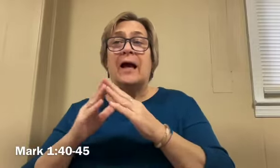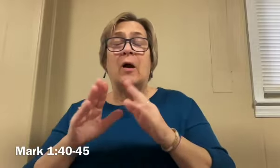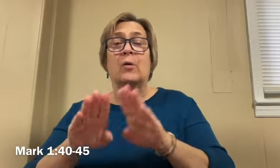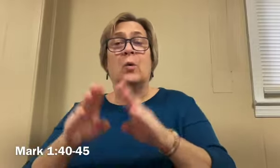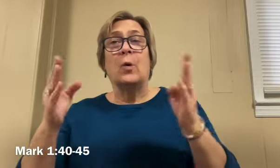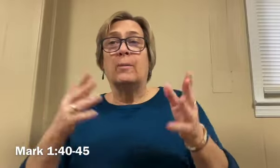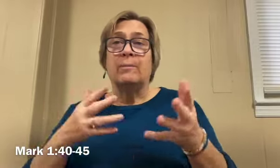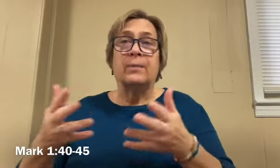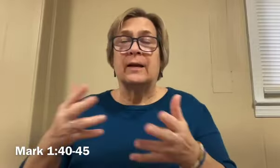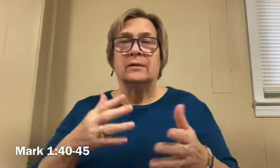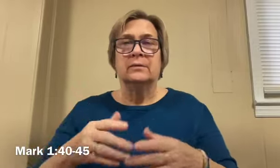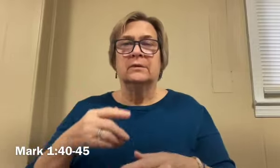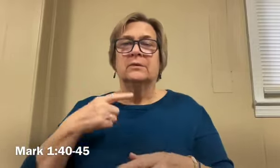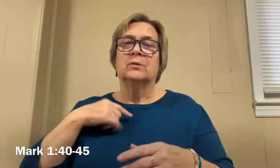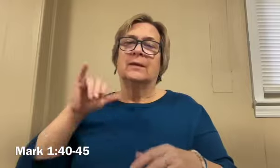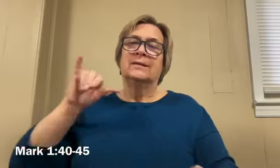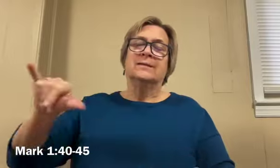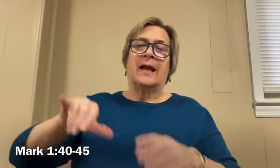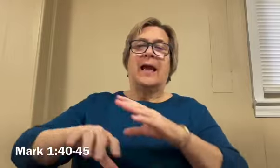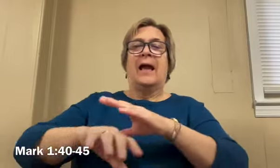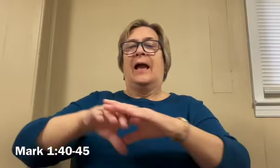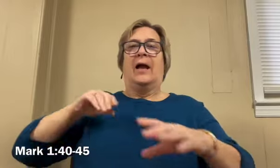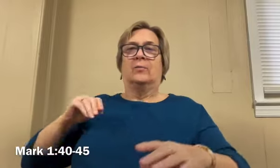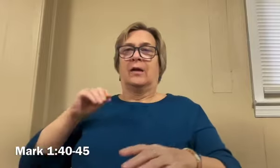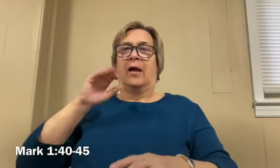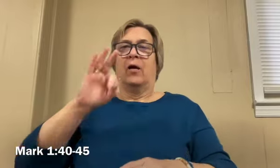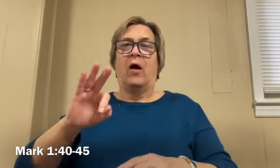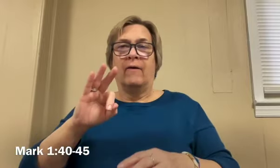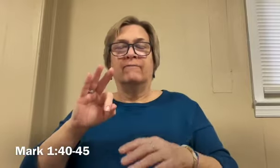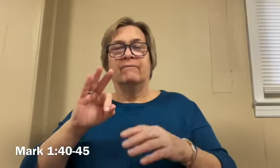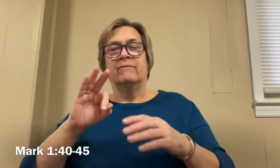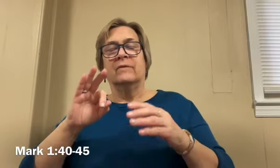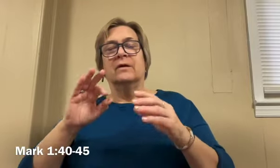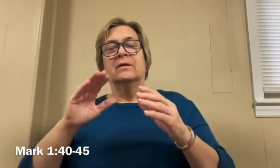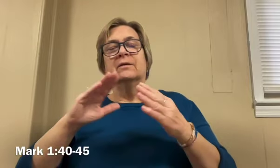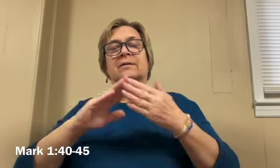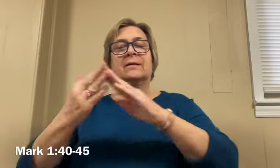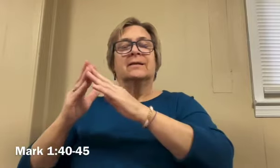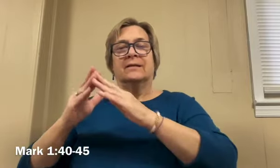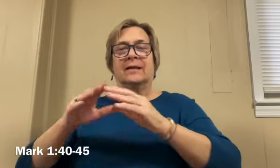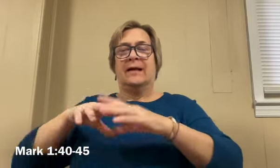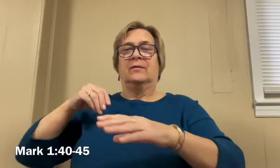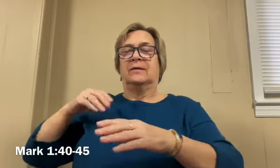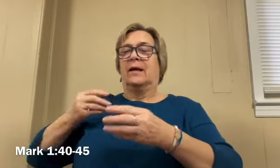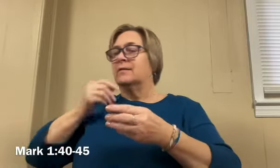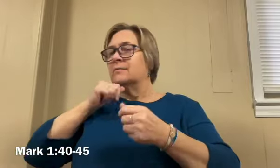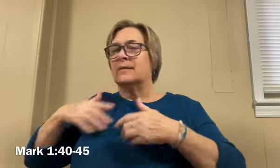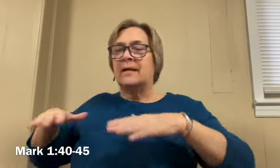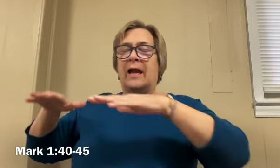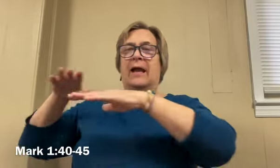He remained outside in deserted places, and people kept coming to